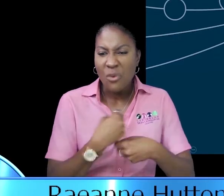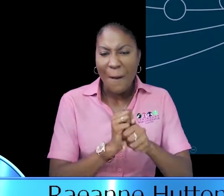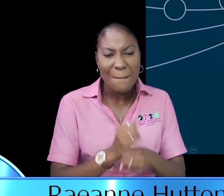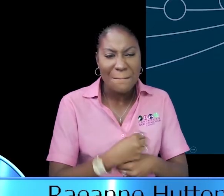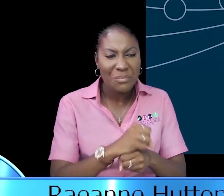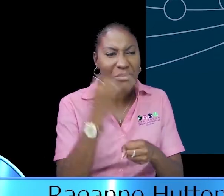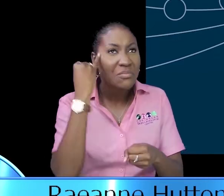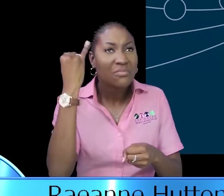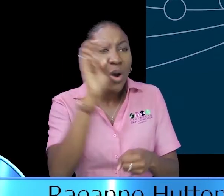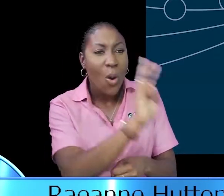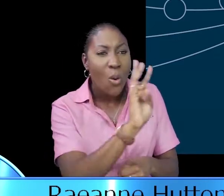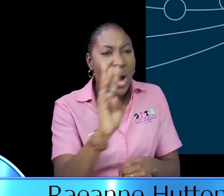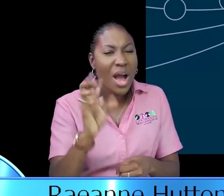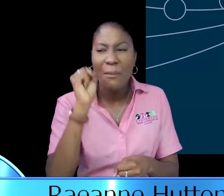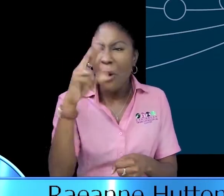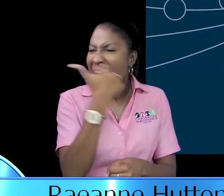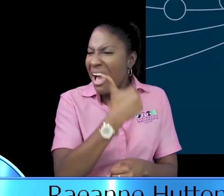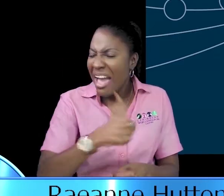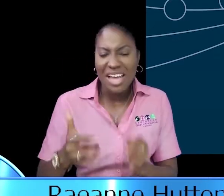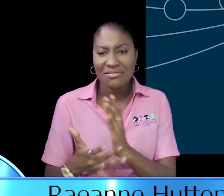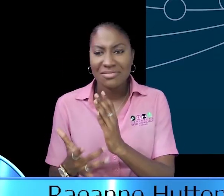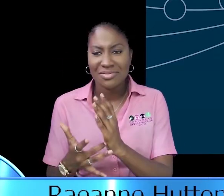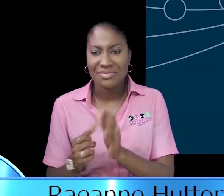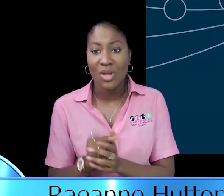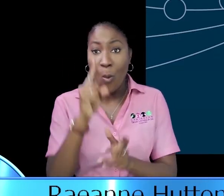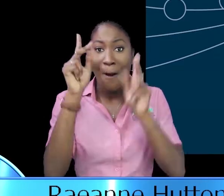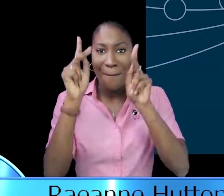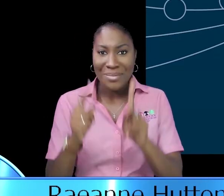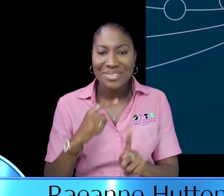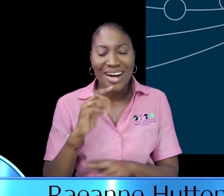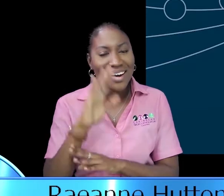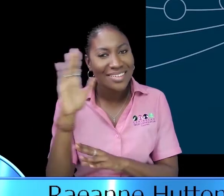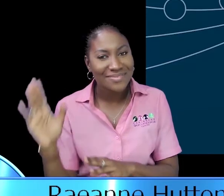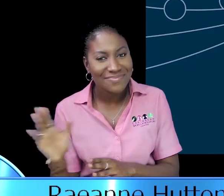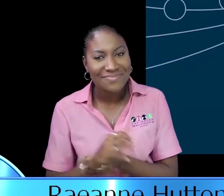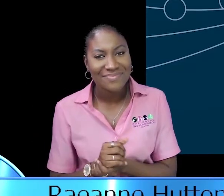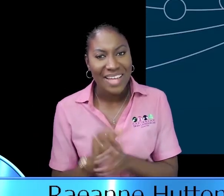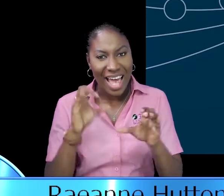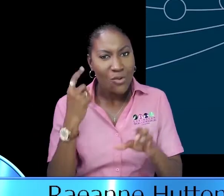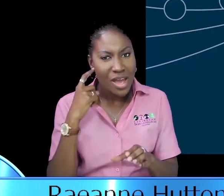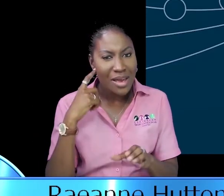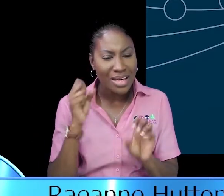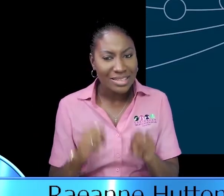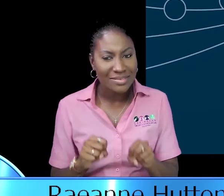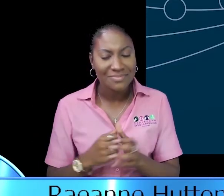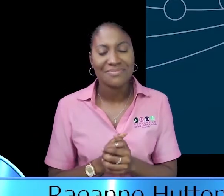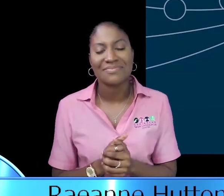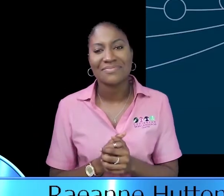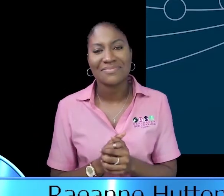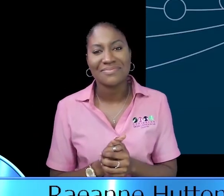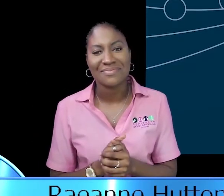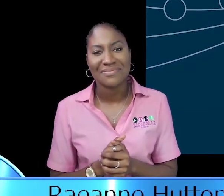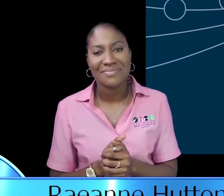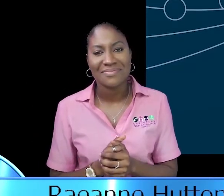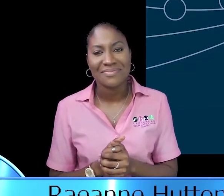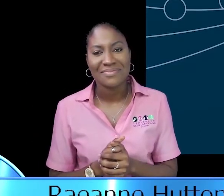Either web or software, or frankly, or anything else. Okay. Hi, you all able to hear me? Yes.